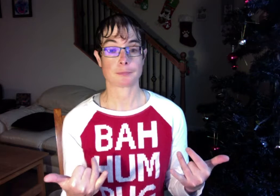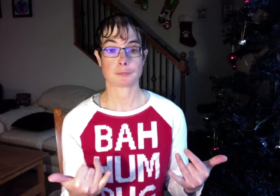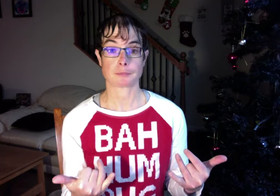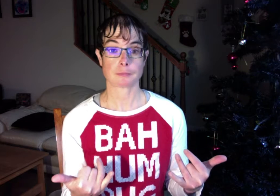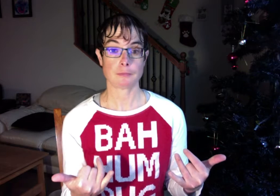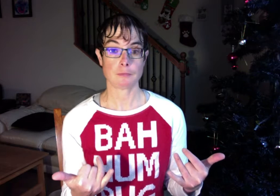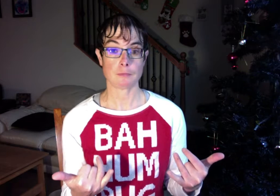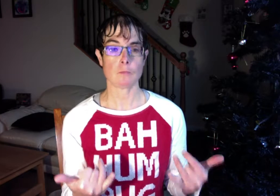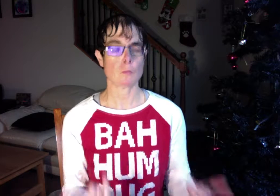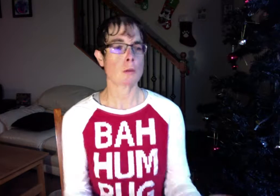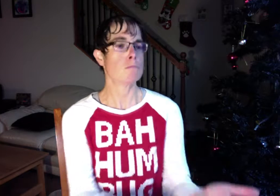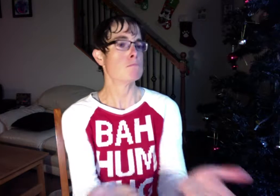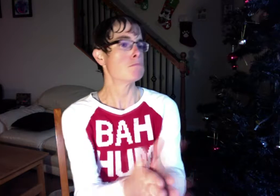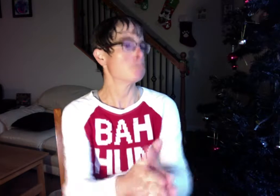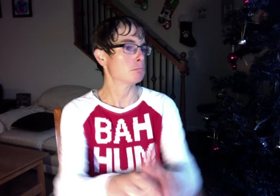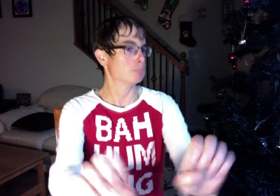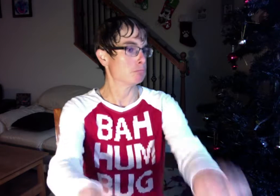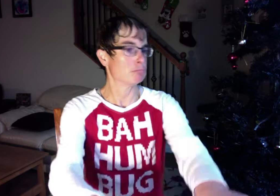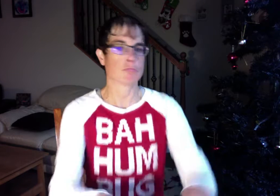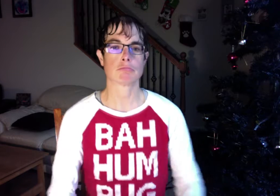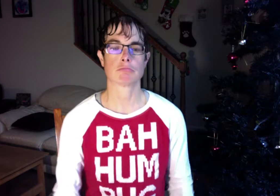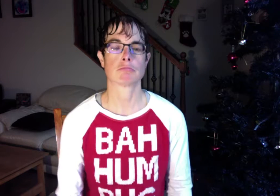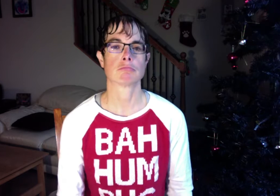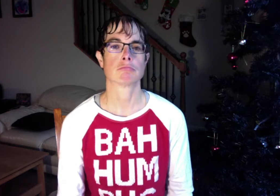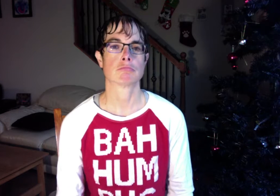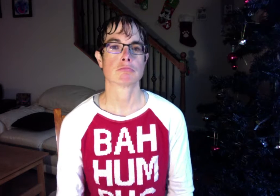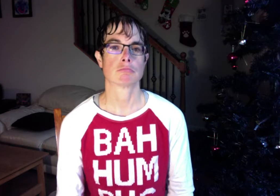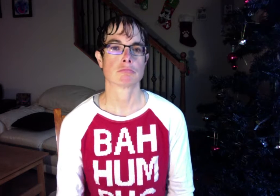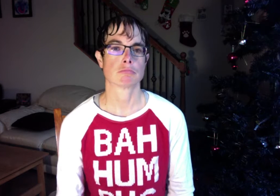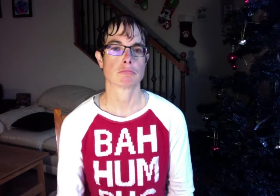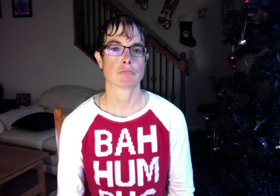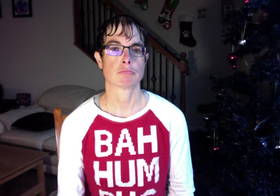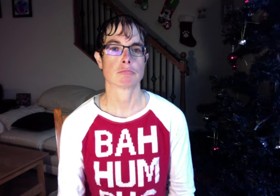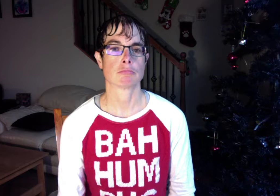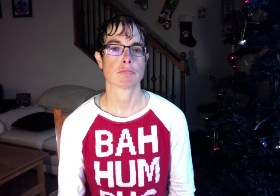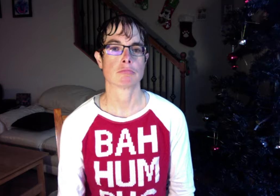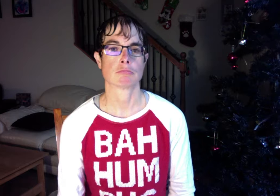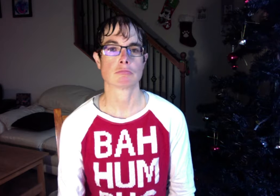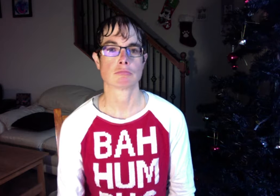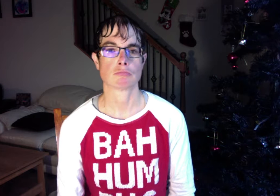close your book right now because I don't want you to get distracted. We'll add our next trait in a moment. Okay.